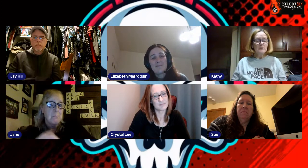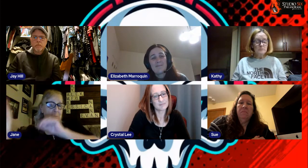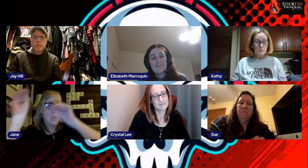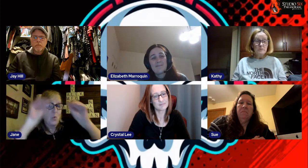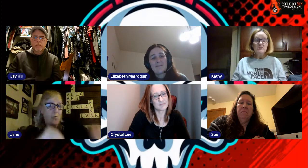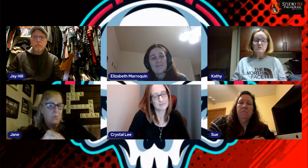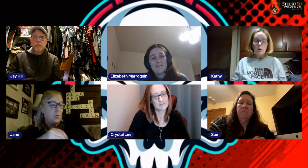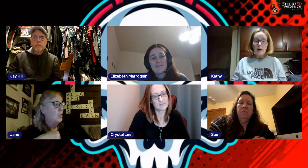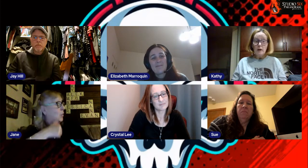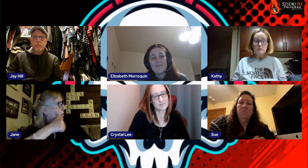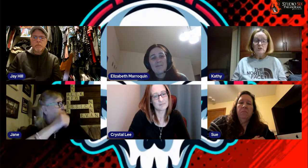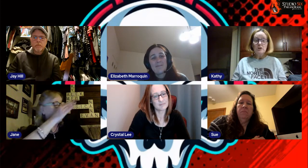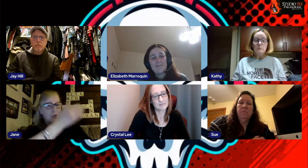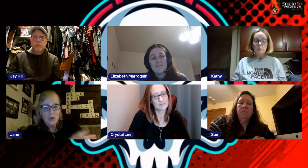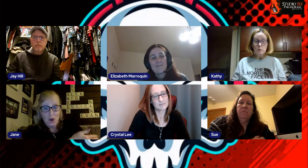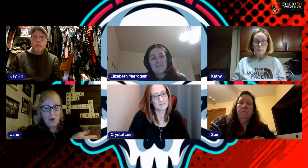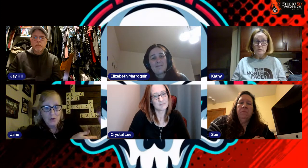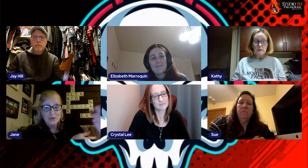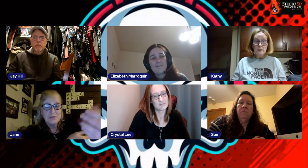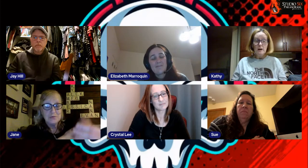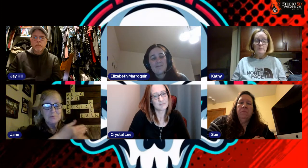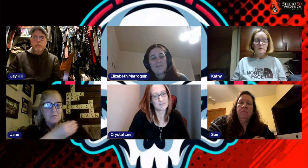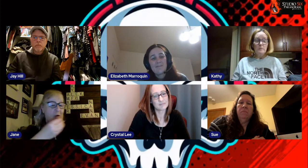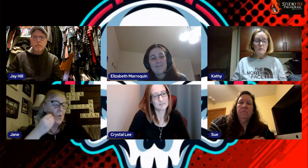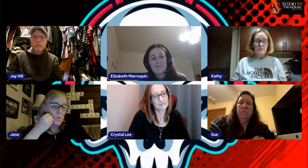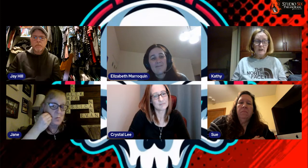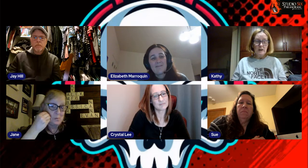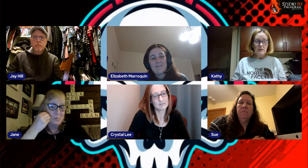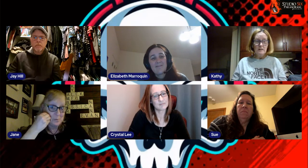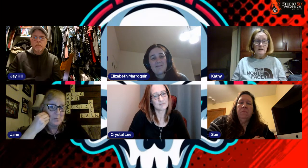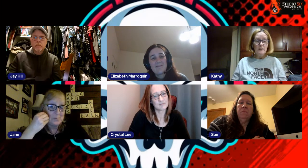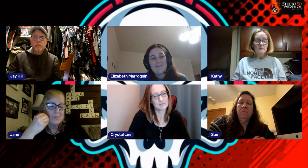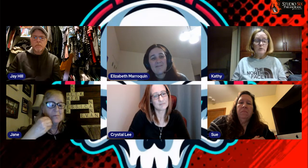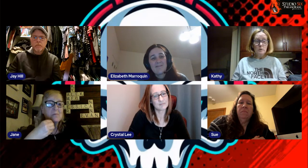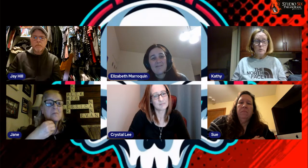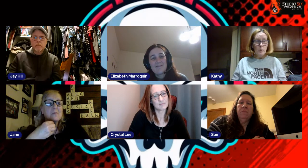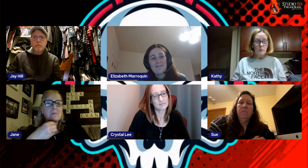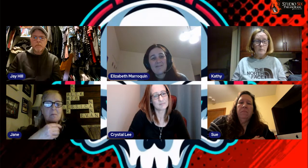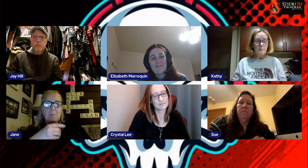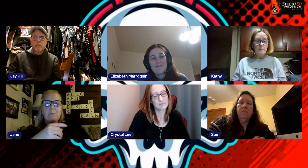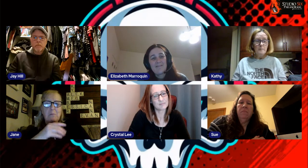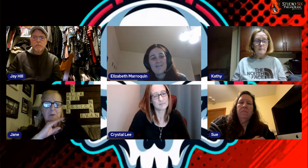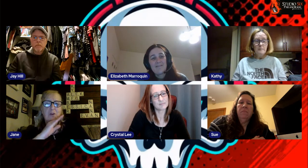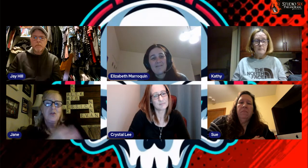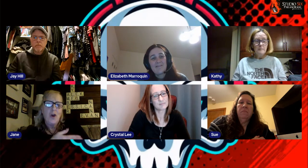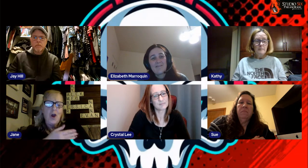So I said, when she sold the house and she moved, and we moved here to a new home,